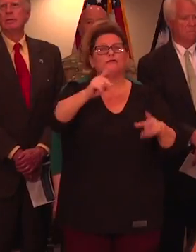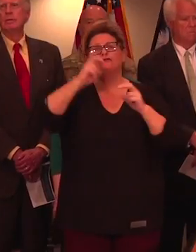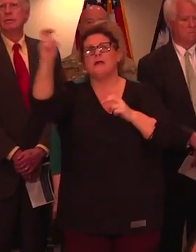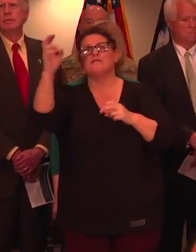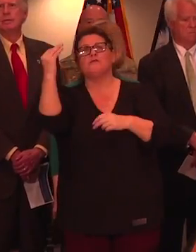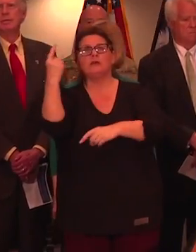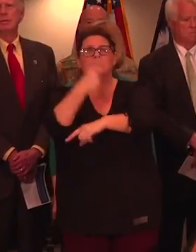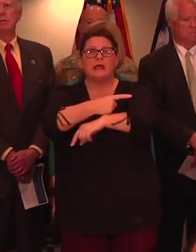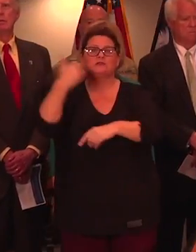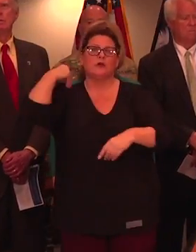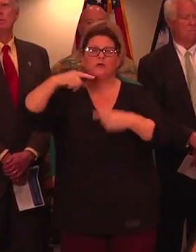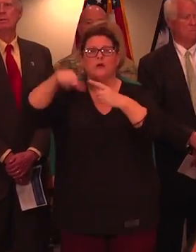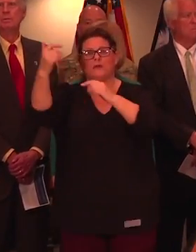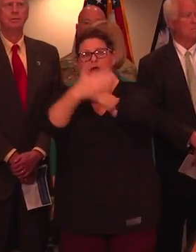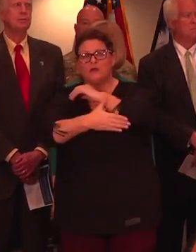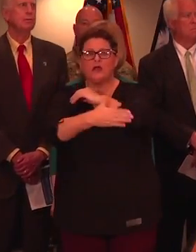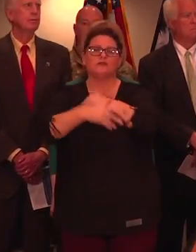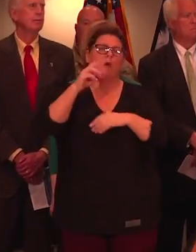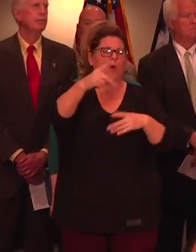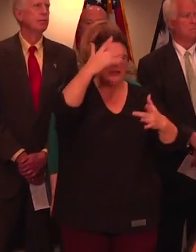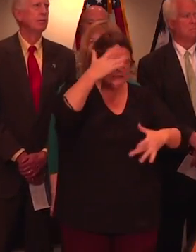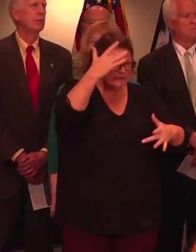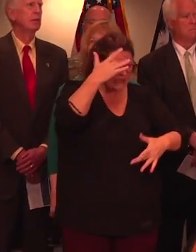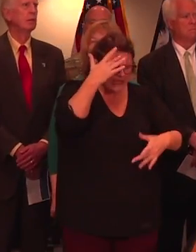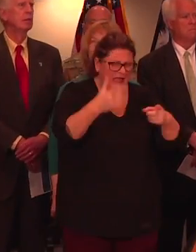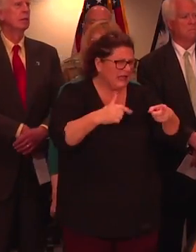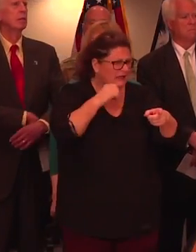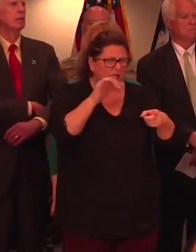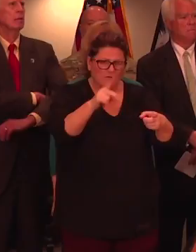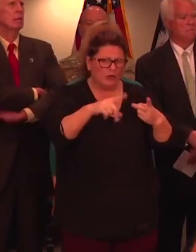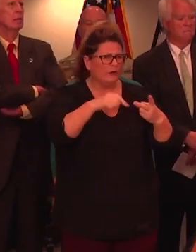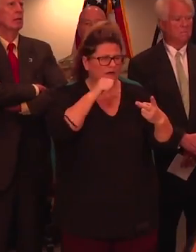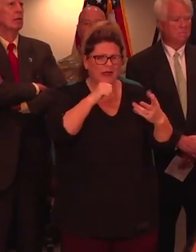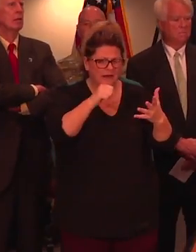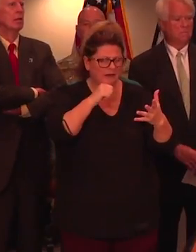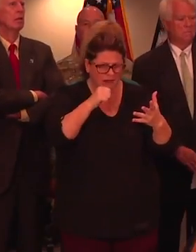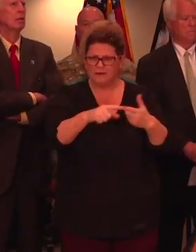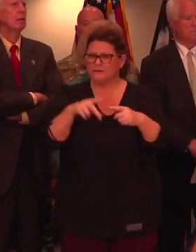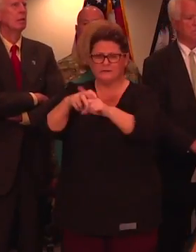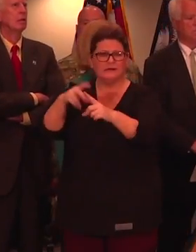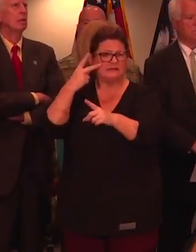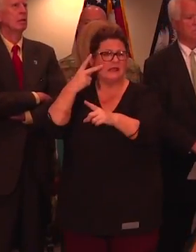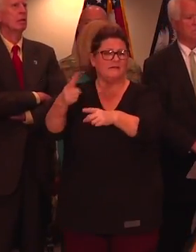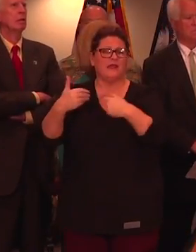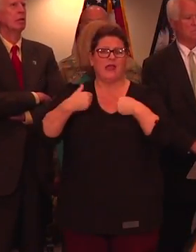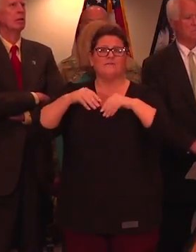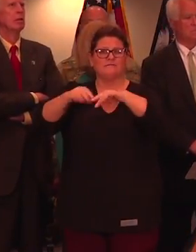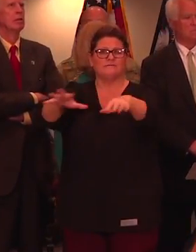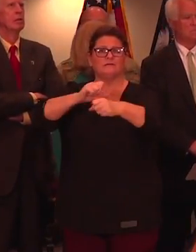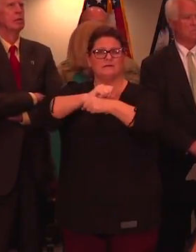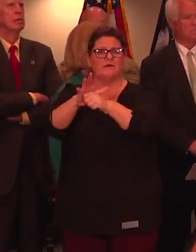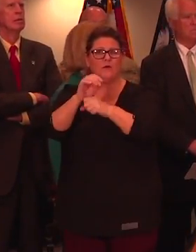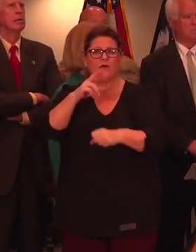contact with another person, or illnesses that can't be explained as anything else. Is there any other qualifications now, or has that been lowered at all to